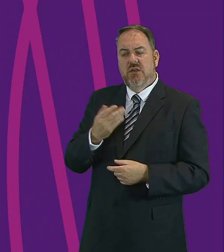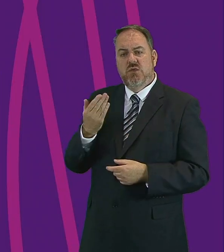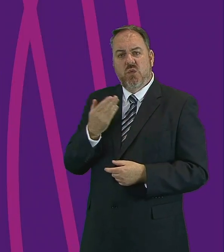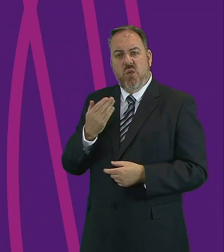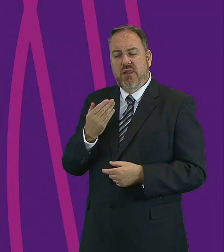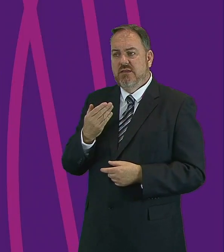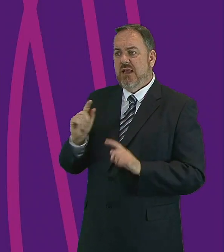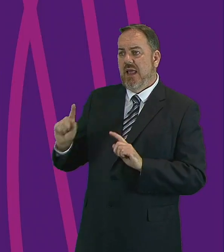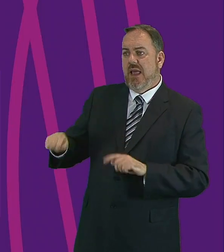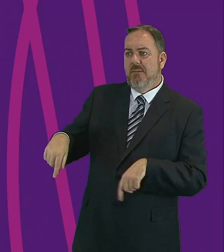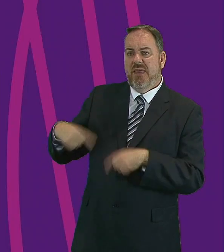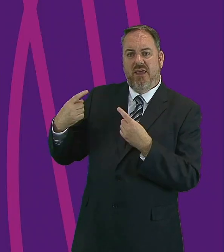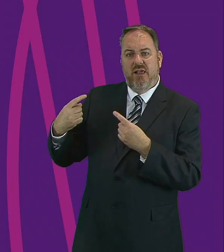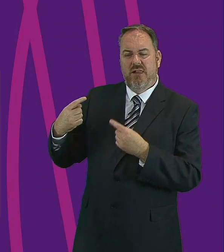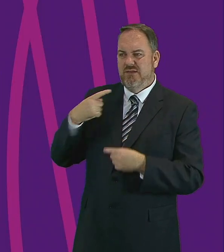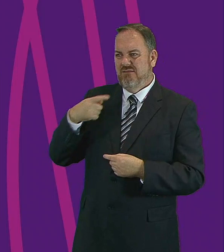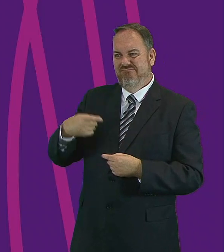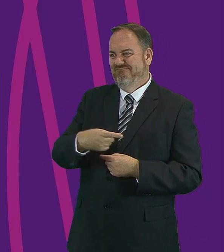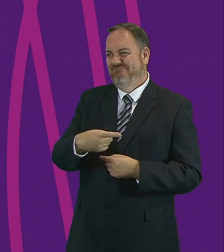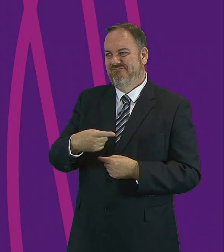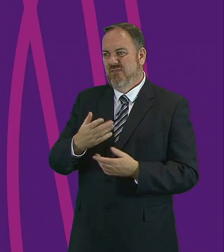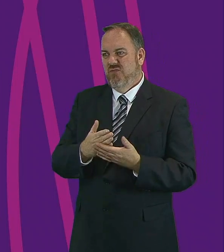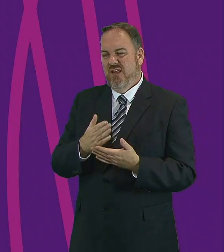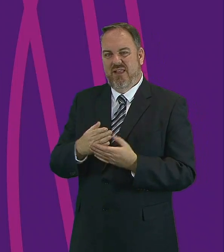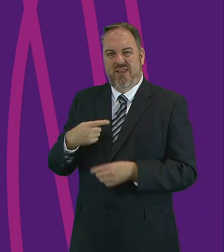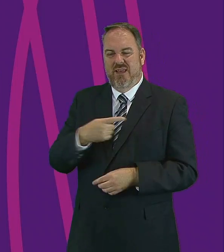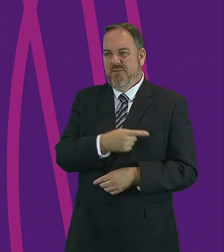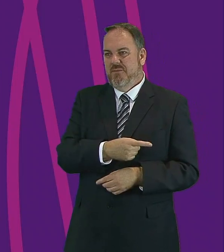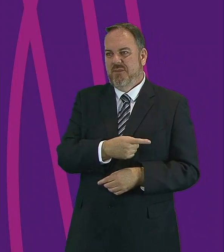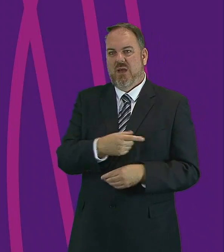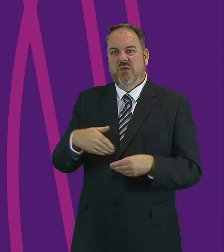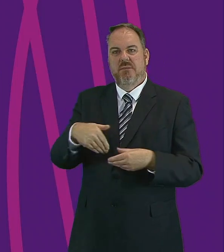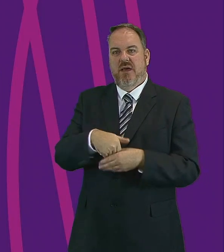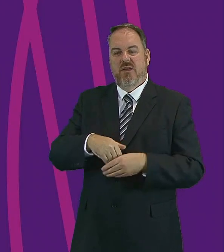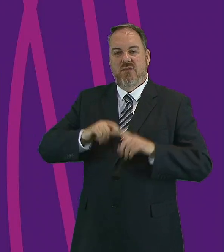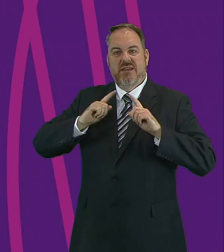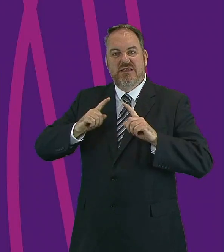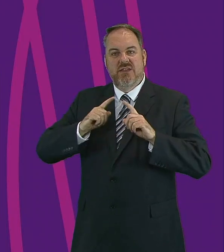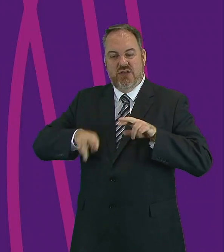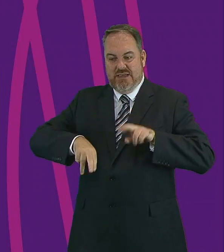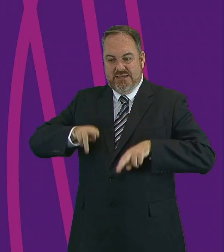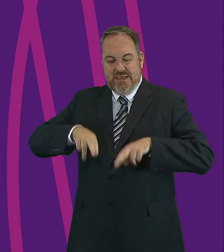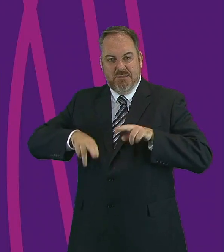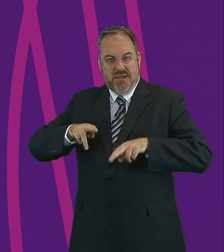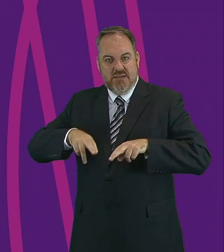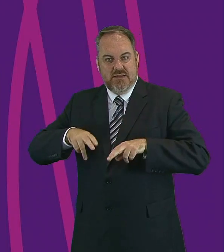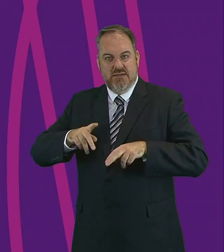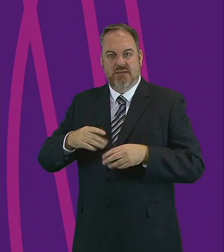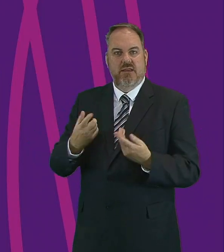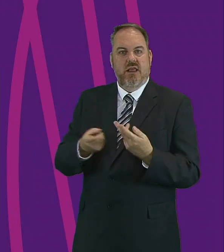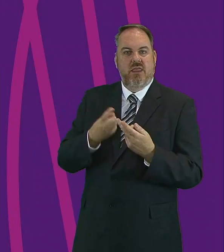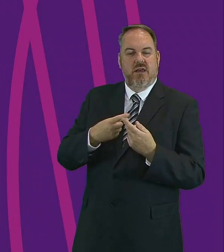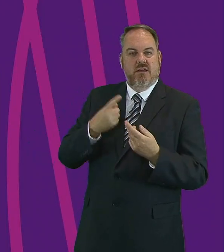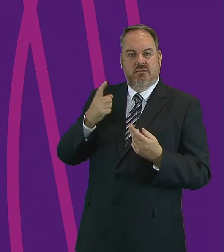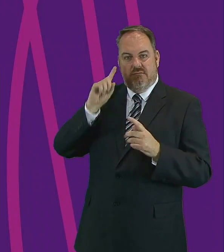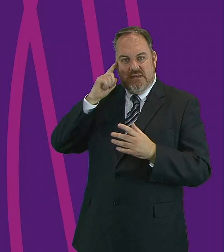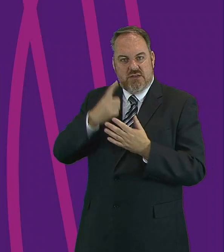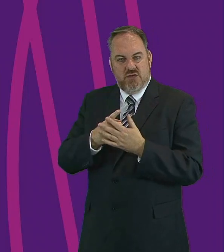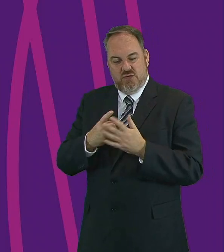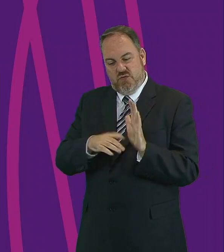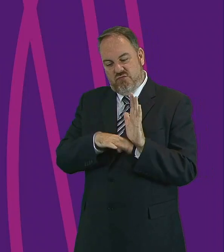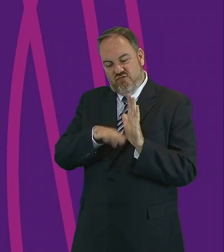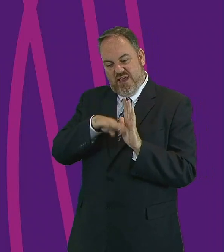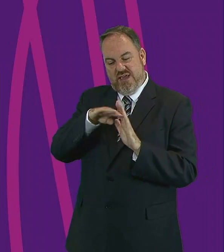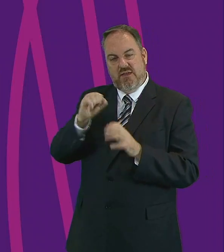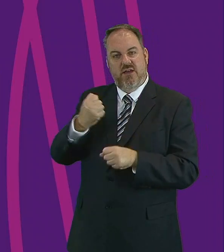appeals where there is evidence of performance that was not part of the teacher assessment, and that individuals be permitted to submit an